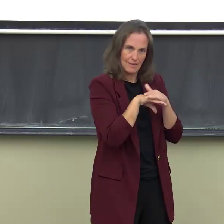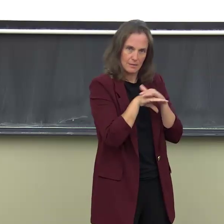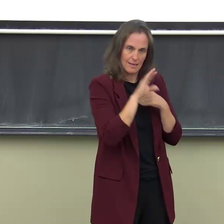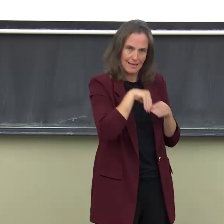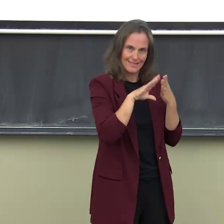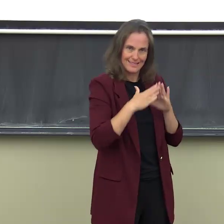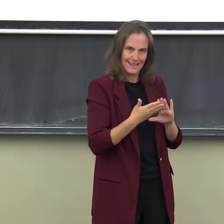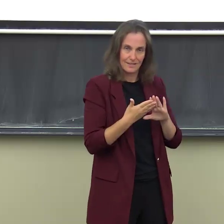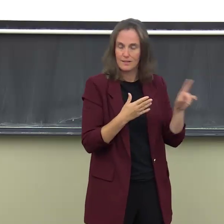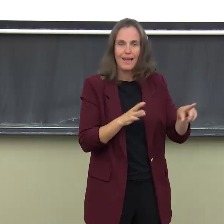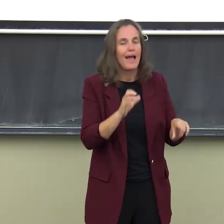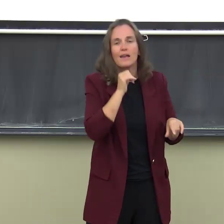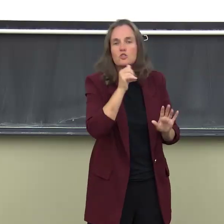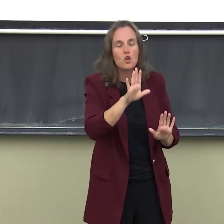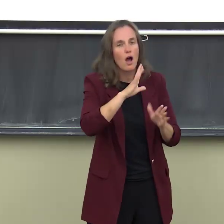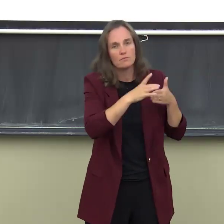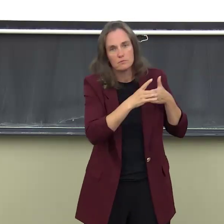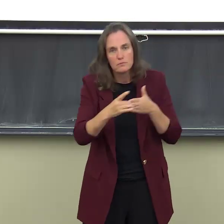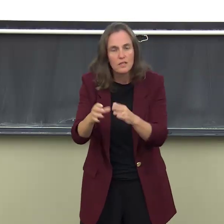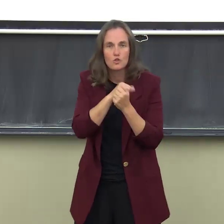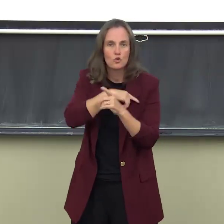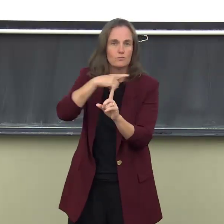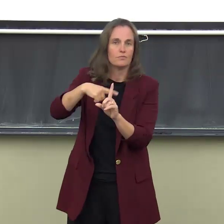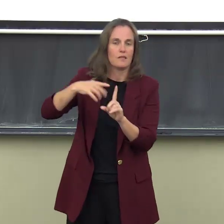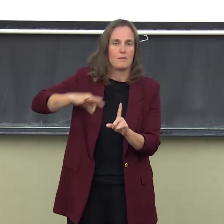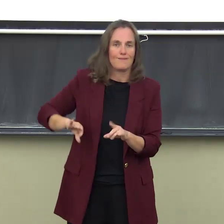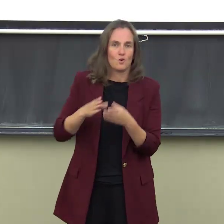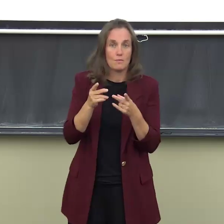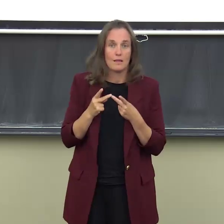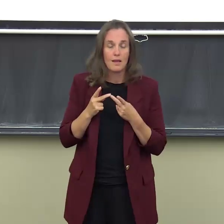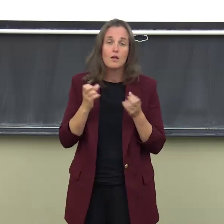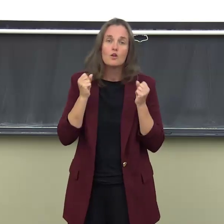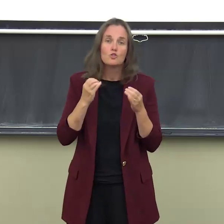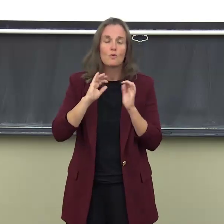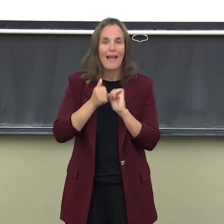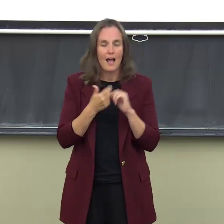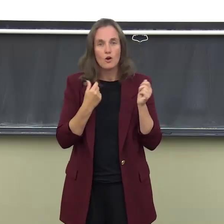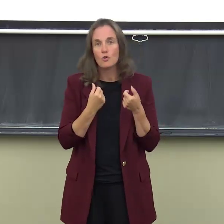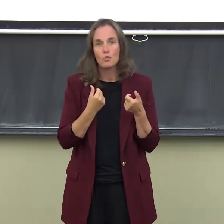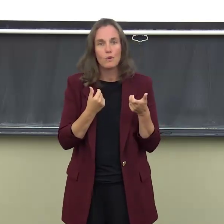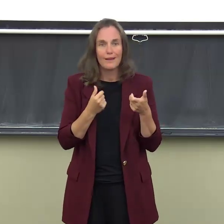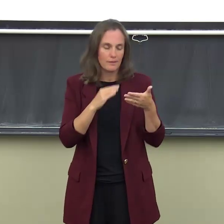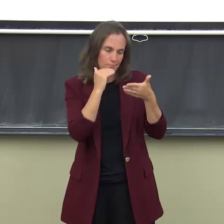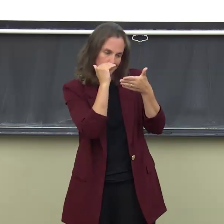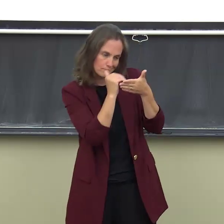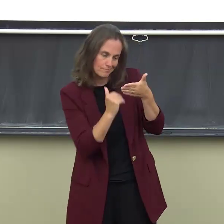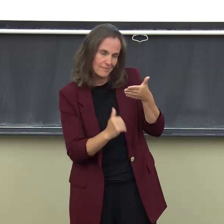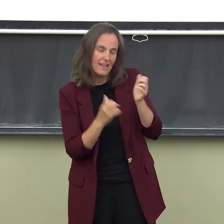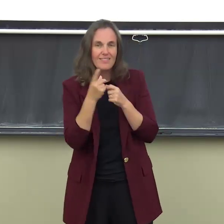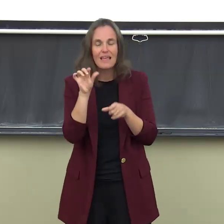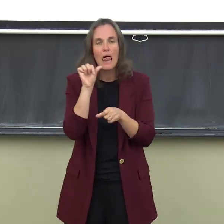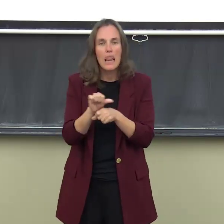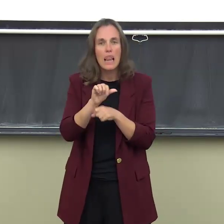is not getting us to the good place. So how do we also incrementalize the question asking and the labor doing, so it's not all on